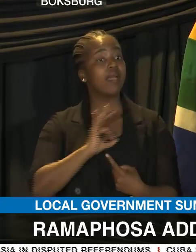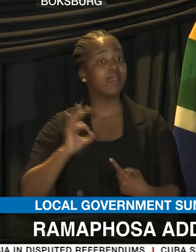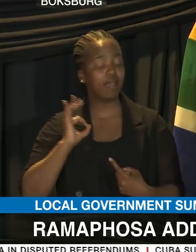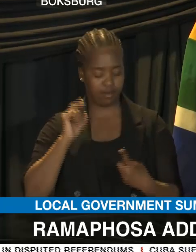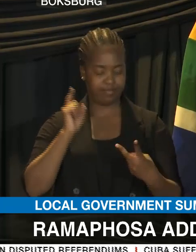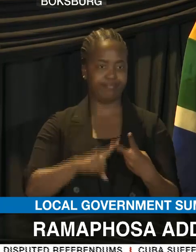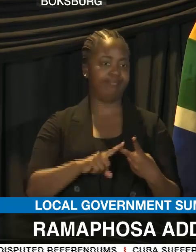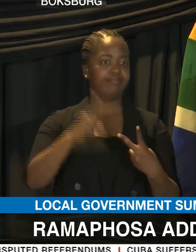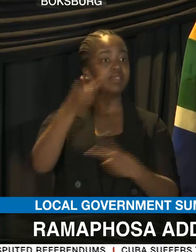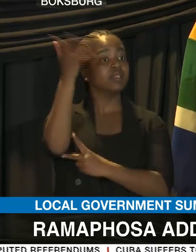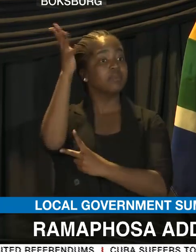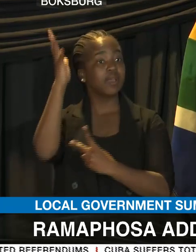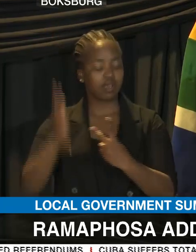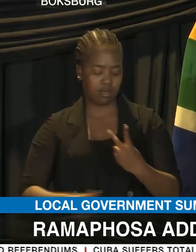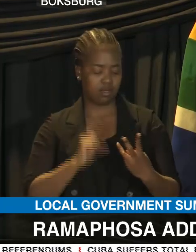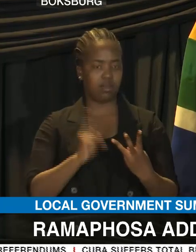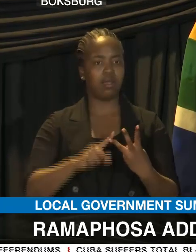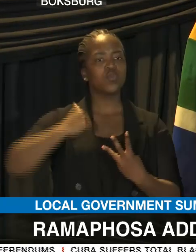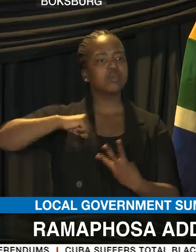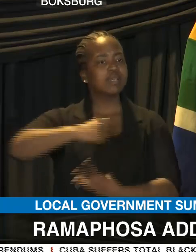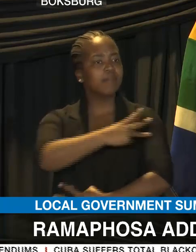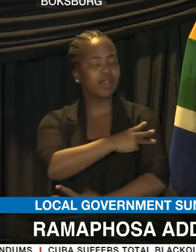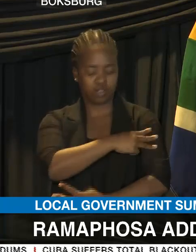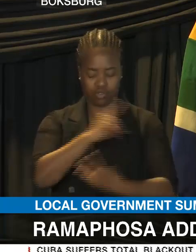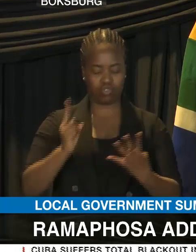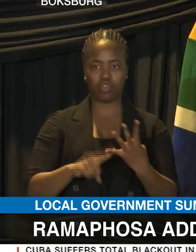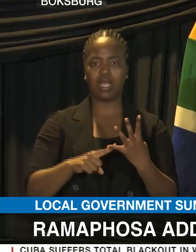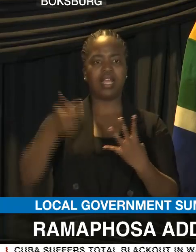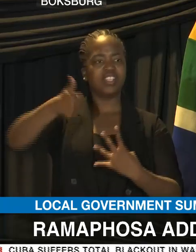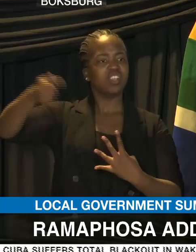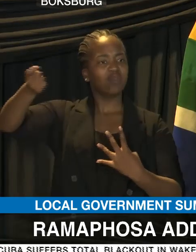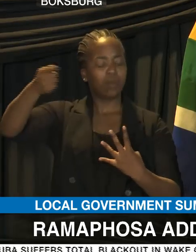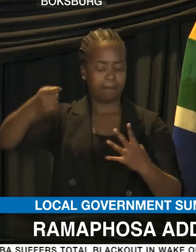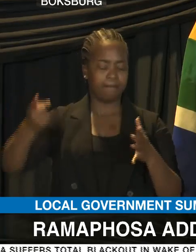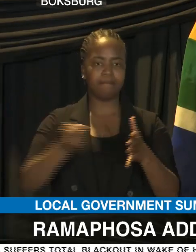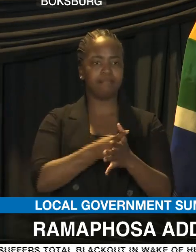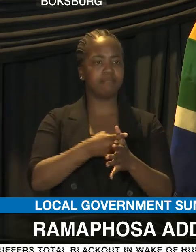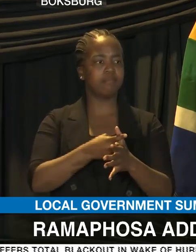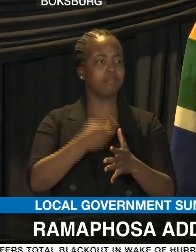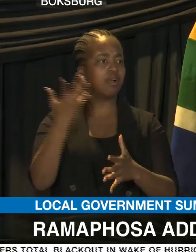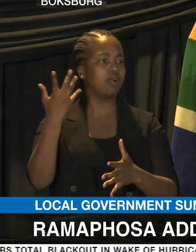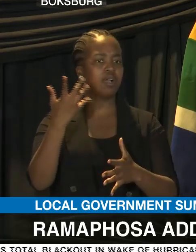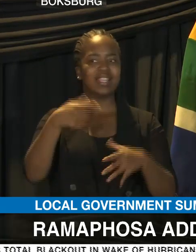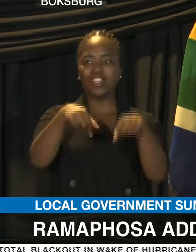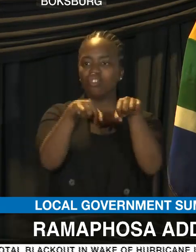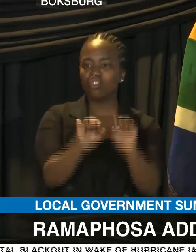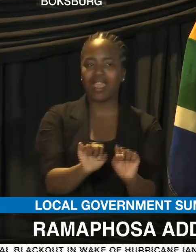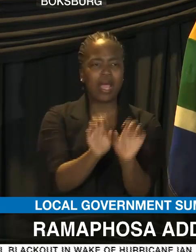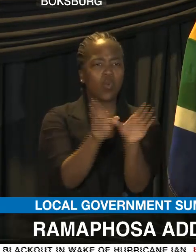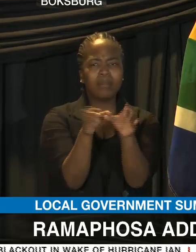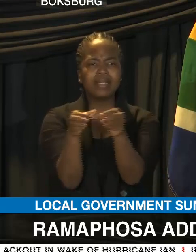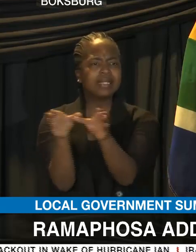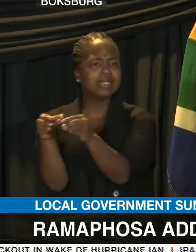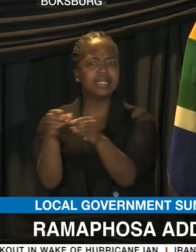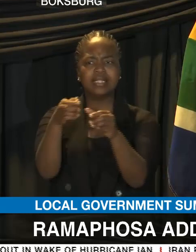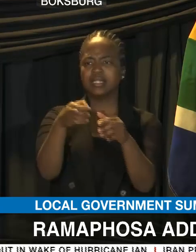the speakers, the municipal managers, the chief whips, the impact chairs, and